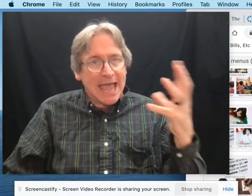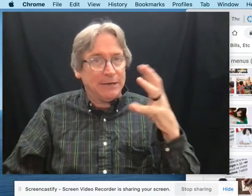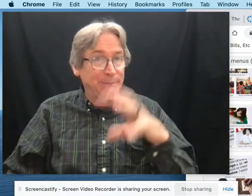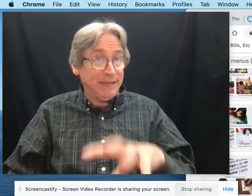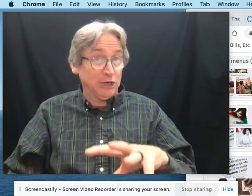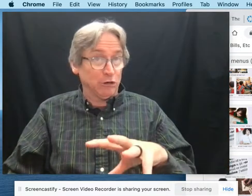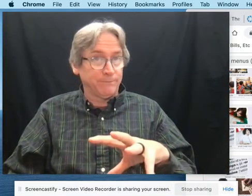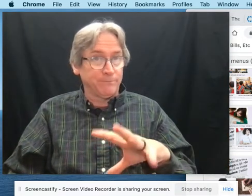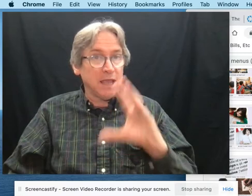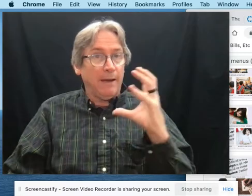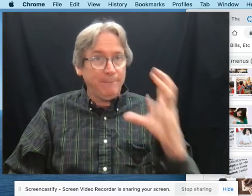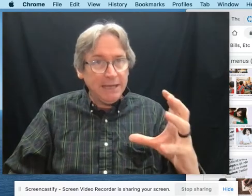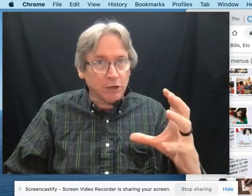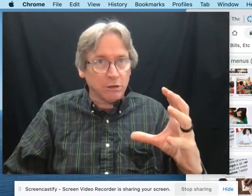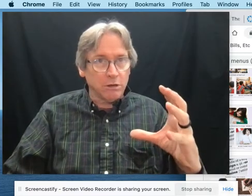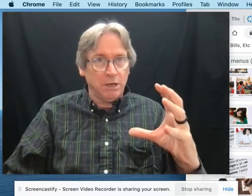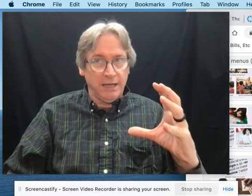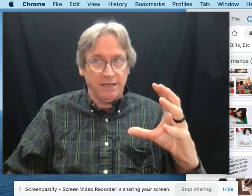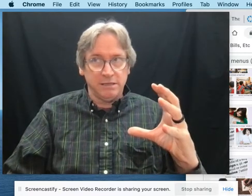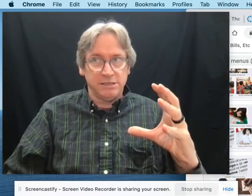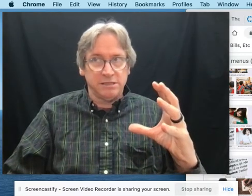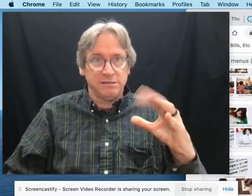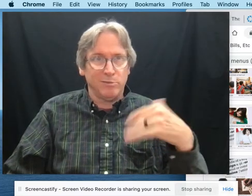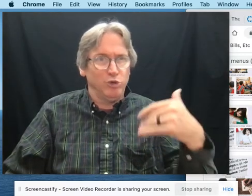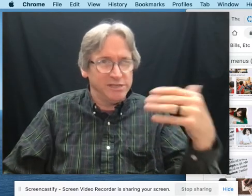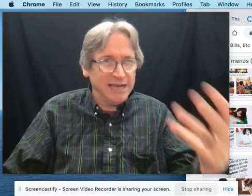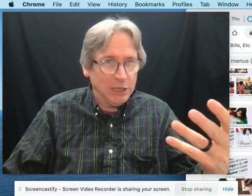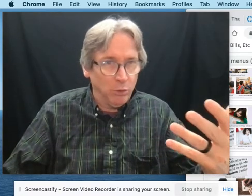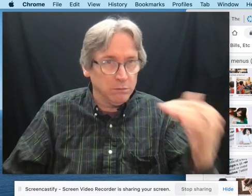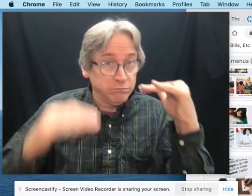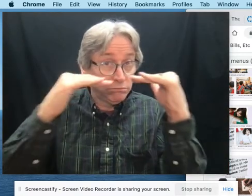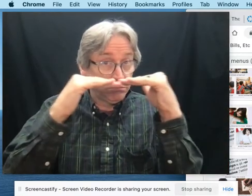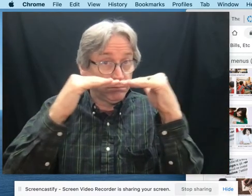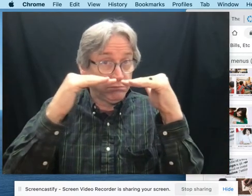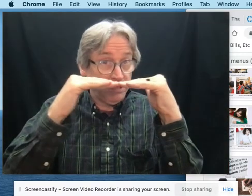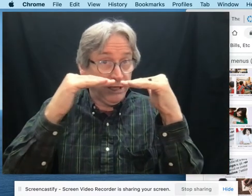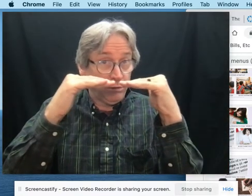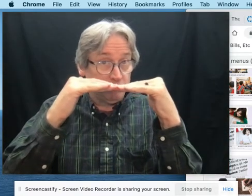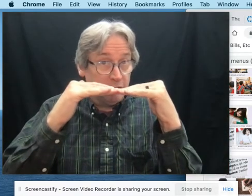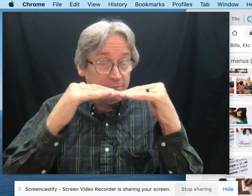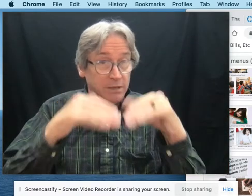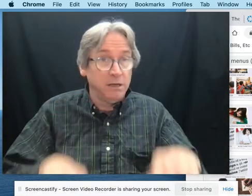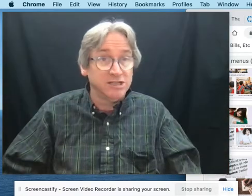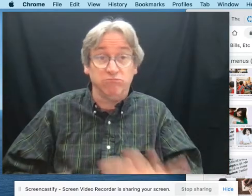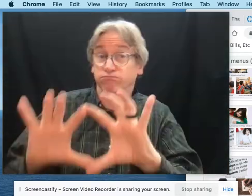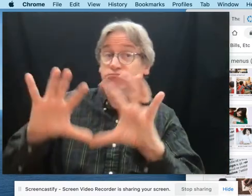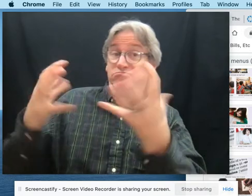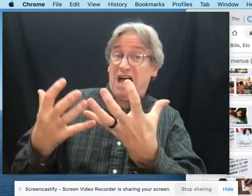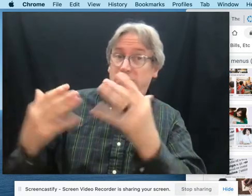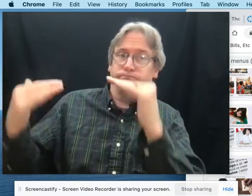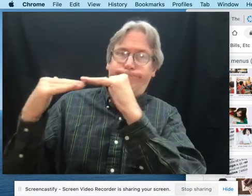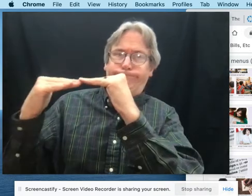Classmate and peer. Peer is someone who's an equal. Equal, right? So